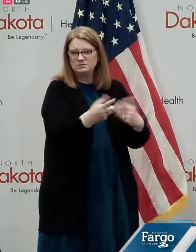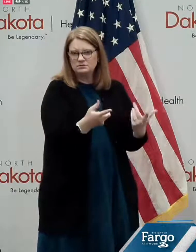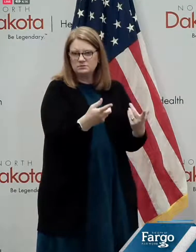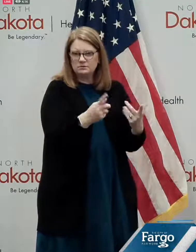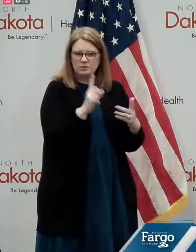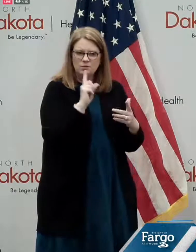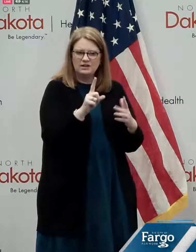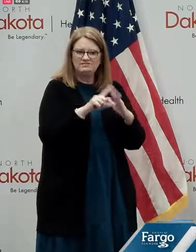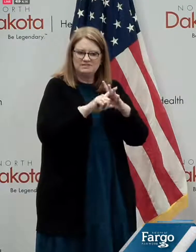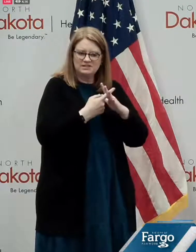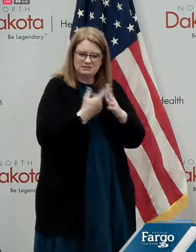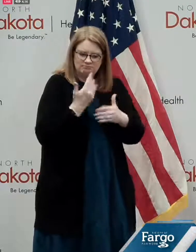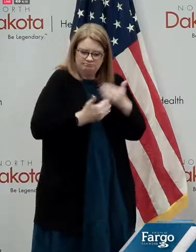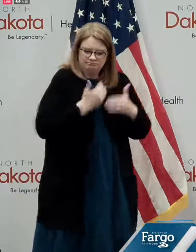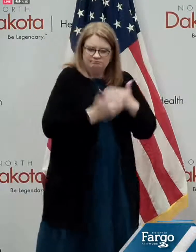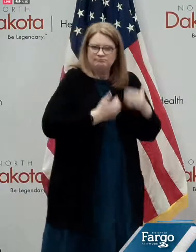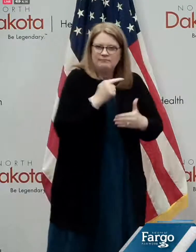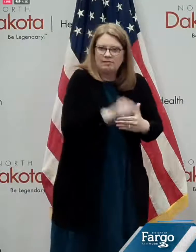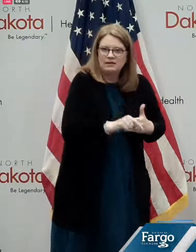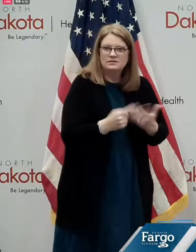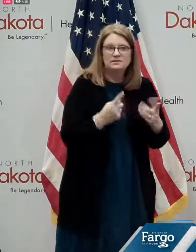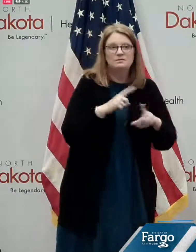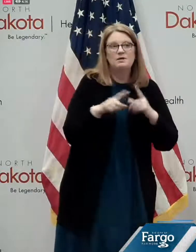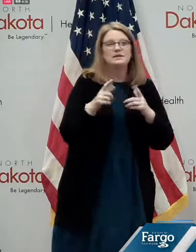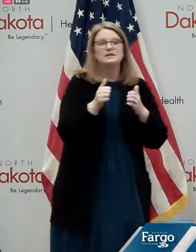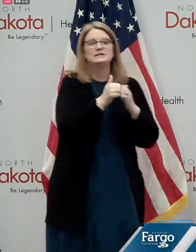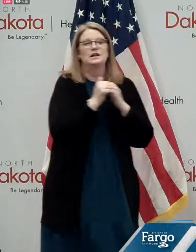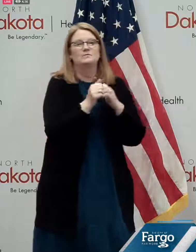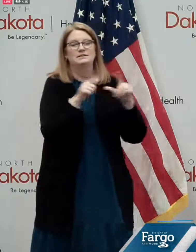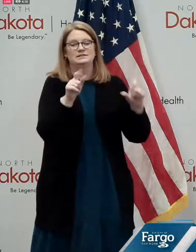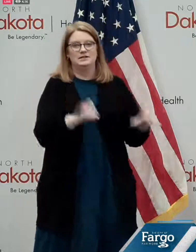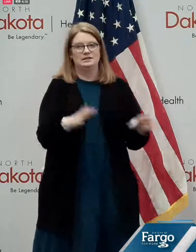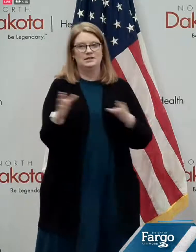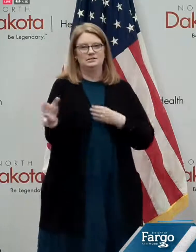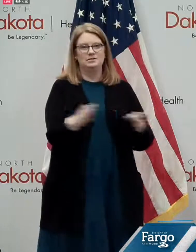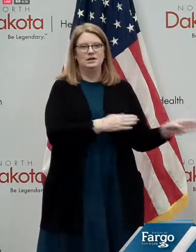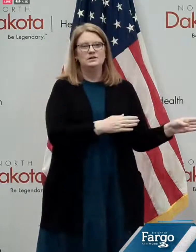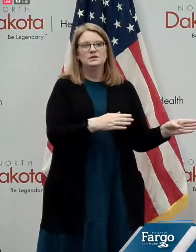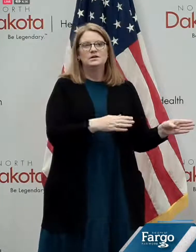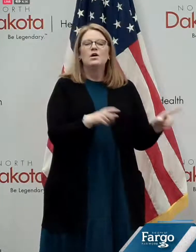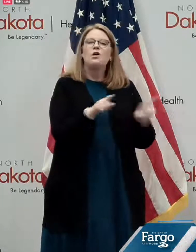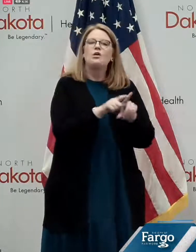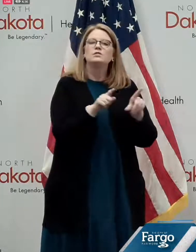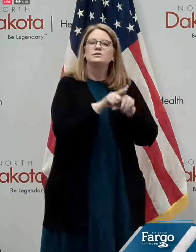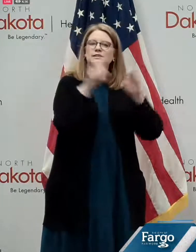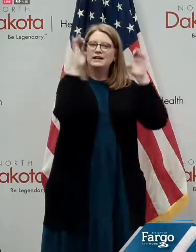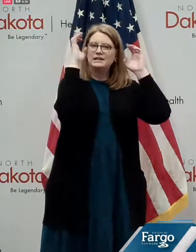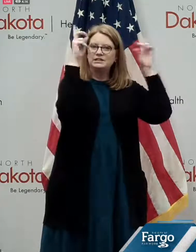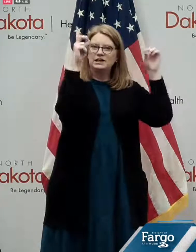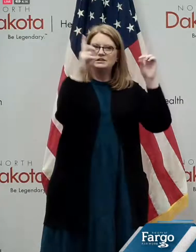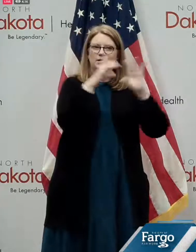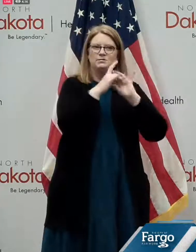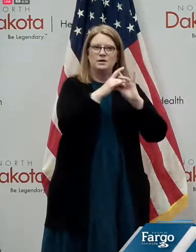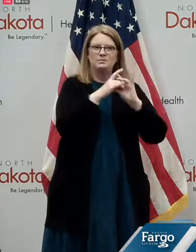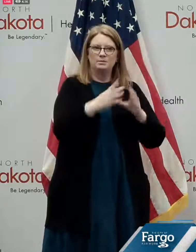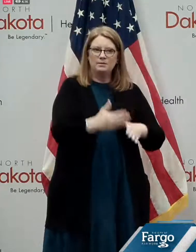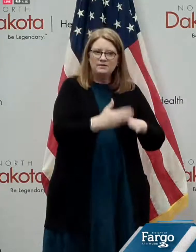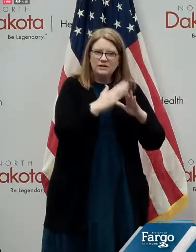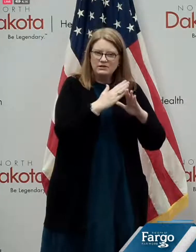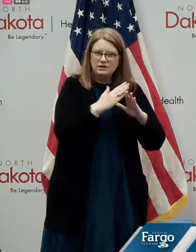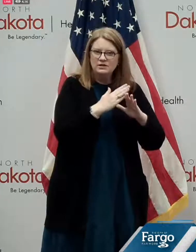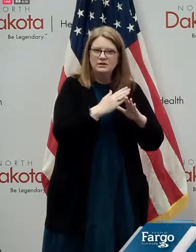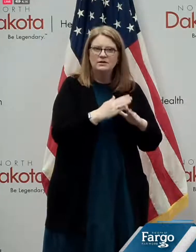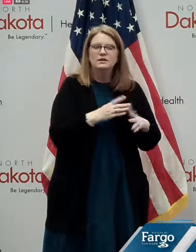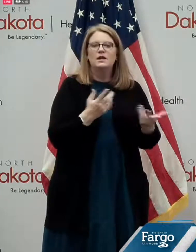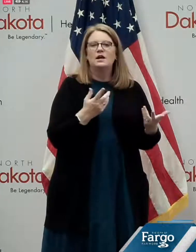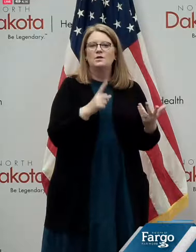get charging on this one. But this combination of testing strategies, we also need education around prevention, and we're aiming to drive Burley